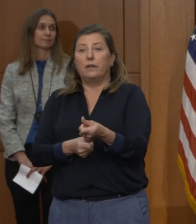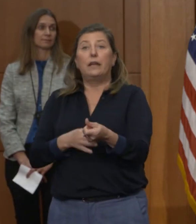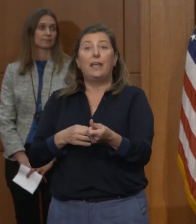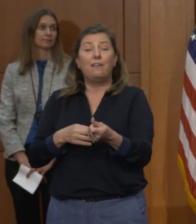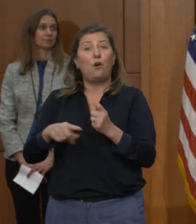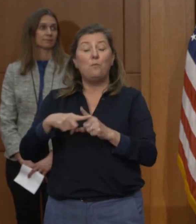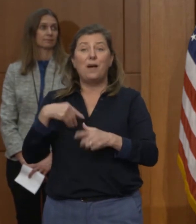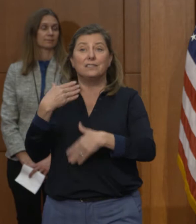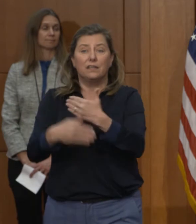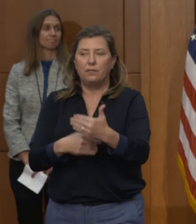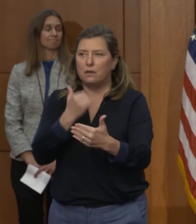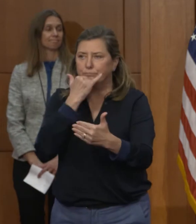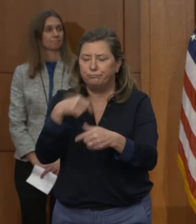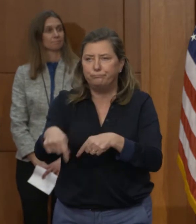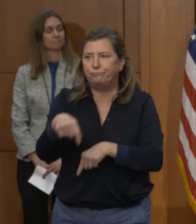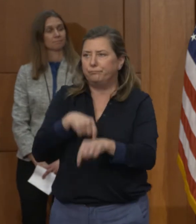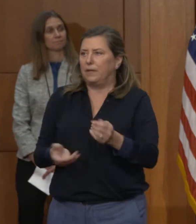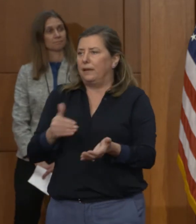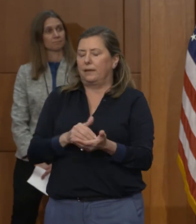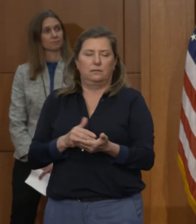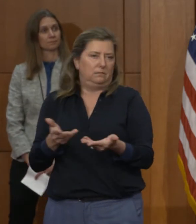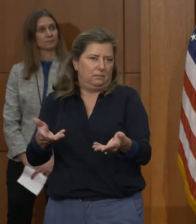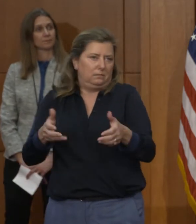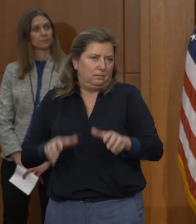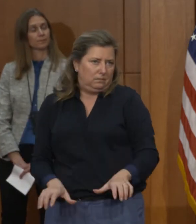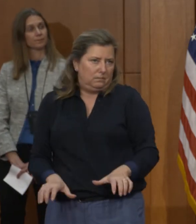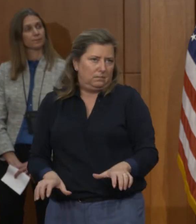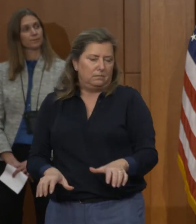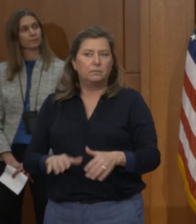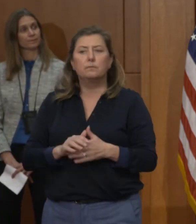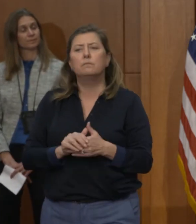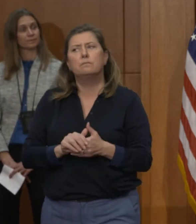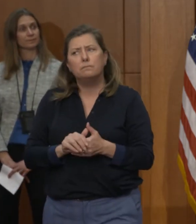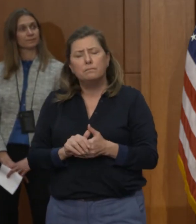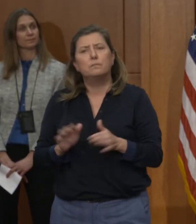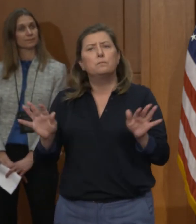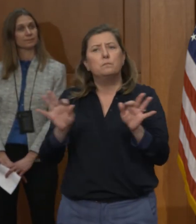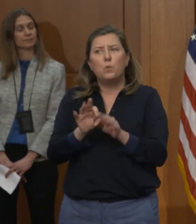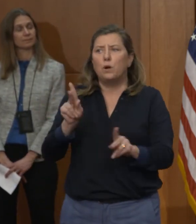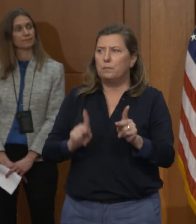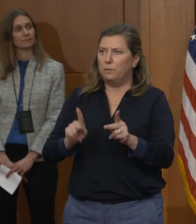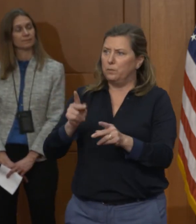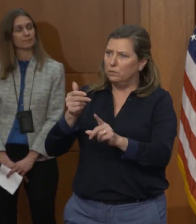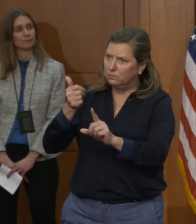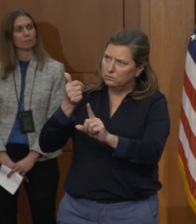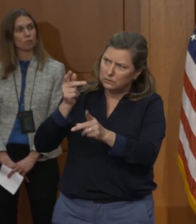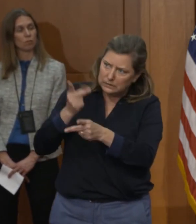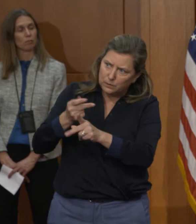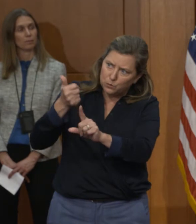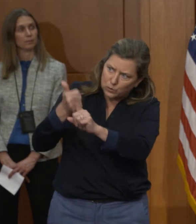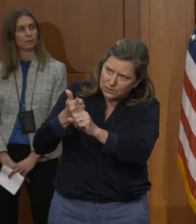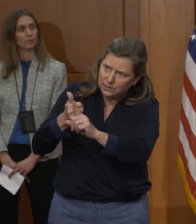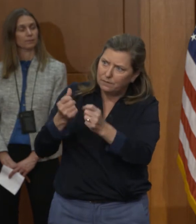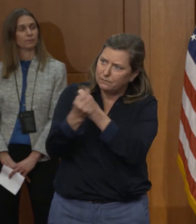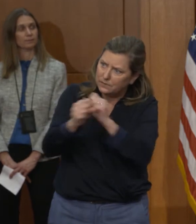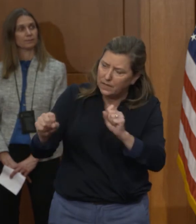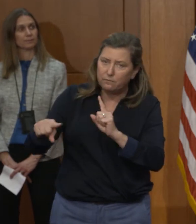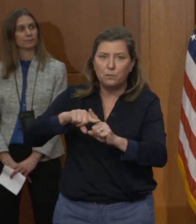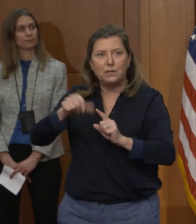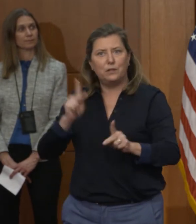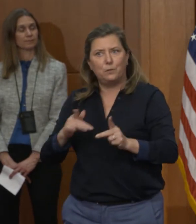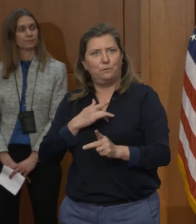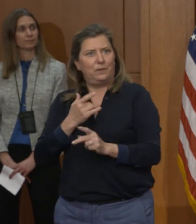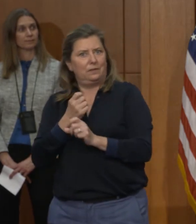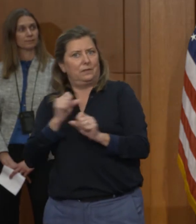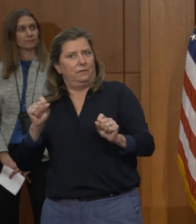to move ahead. We will need everyone to continue taking actions to keep themselves and others safe.